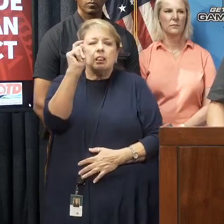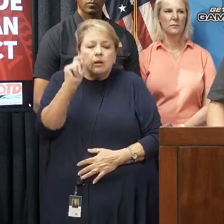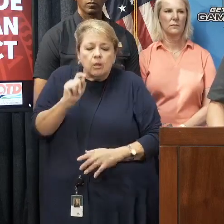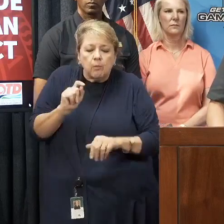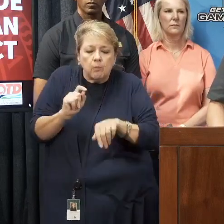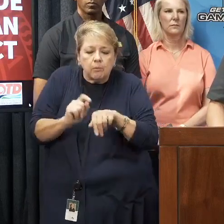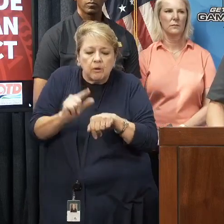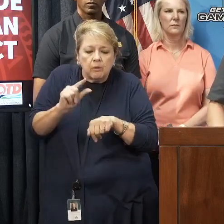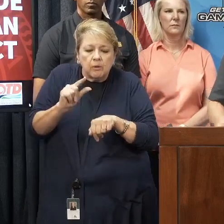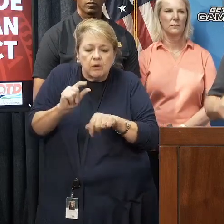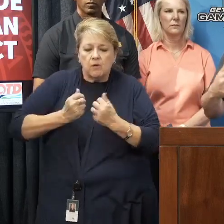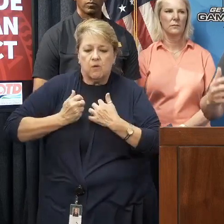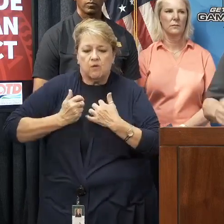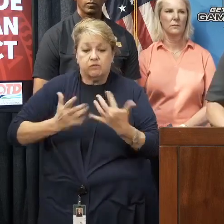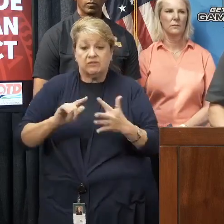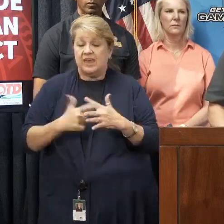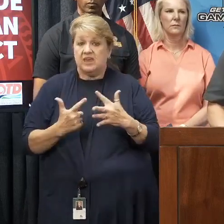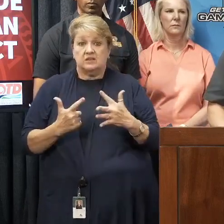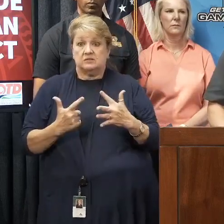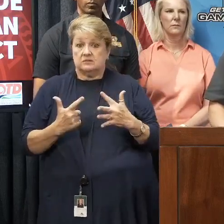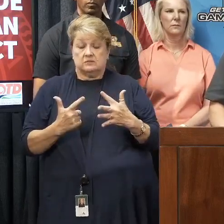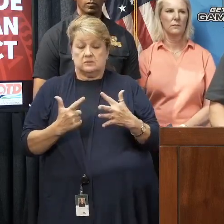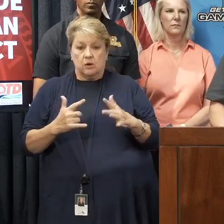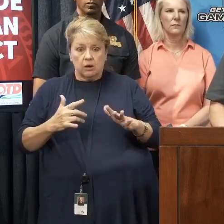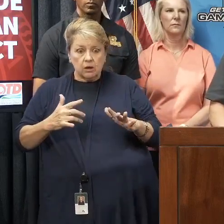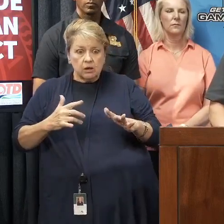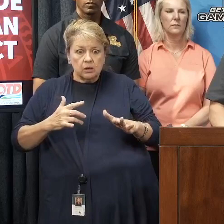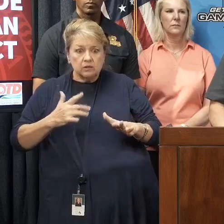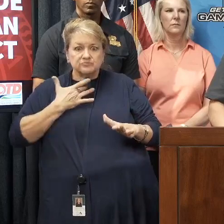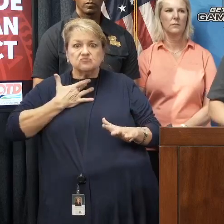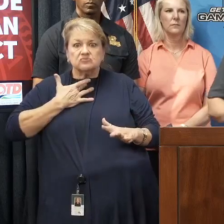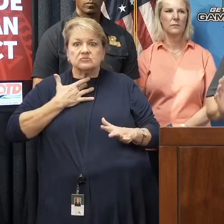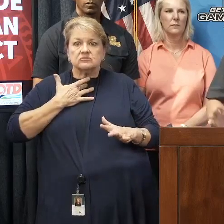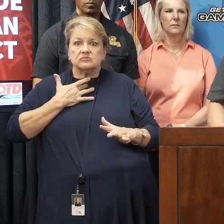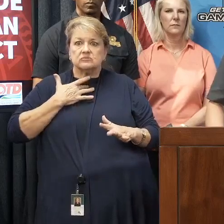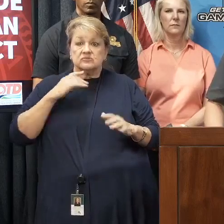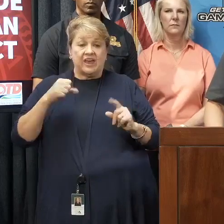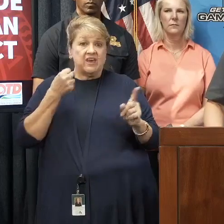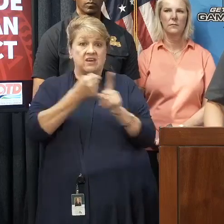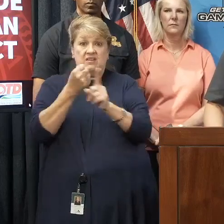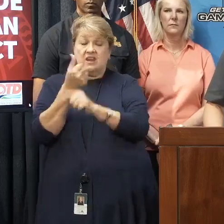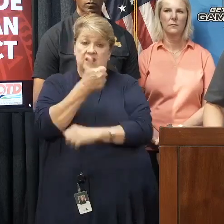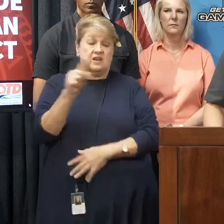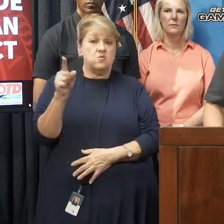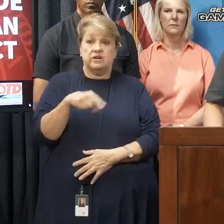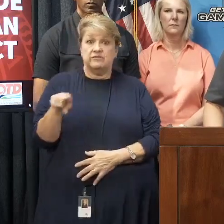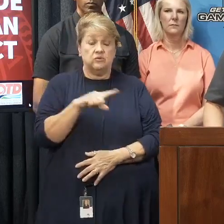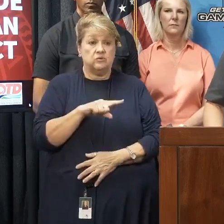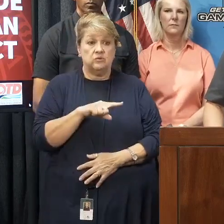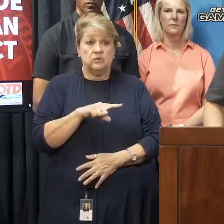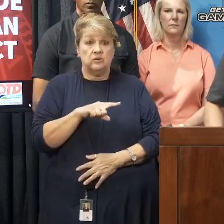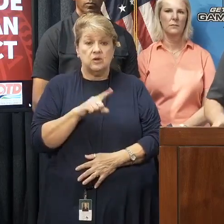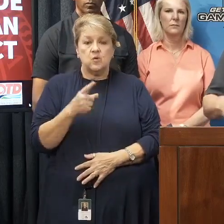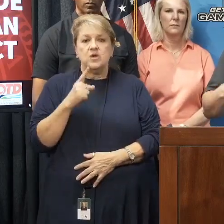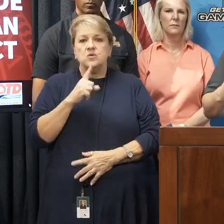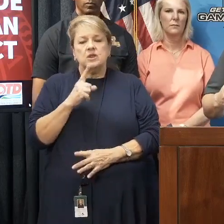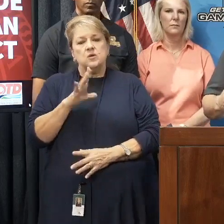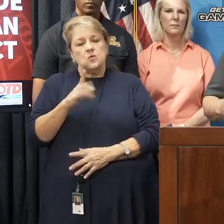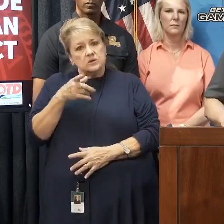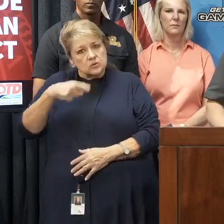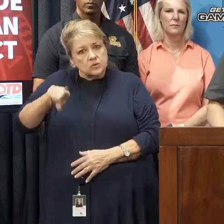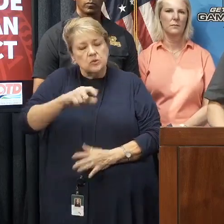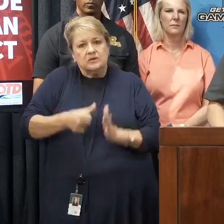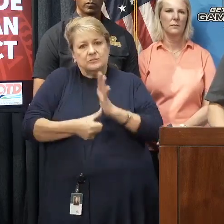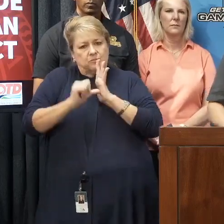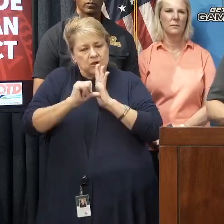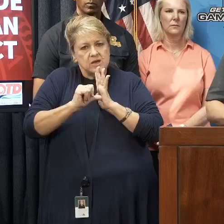be brought to very close reality for all of us. And so I think awareness is something that we really want to drive home through this press